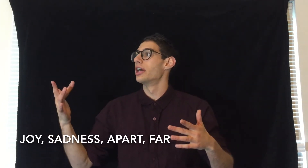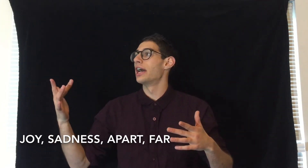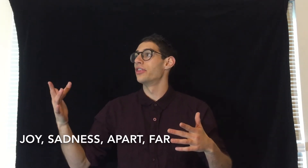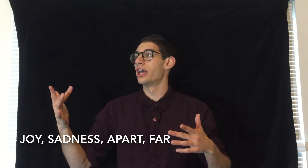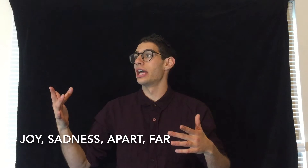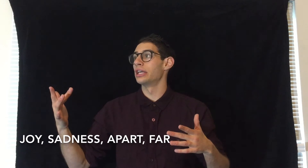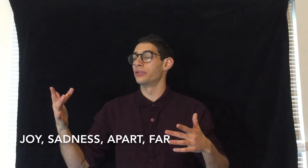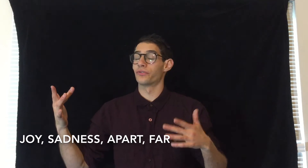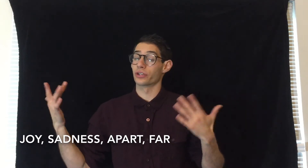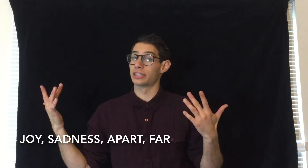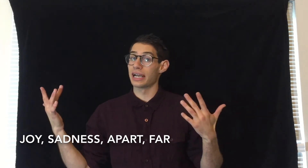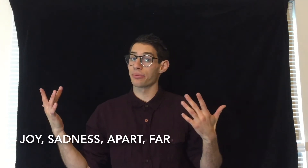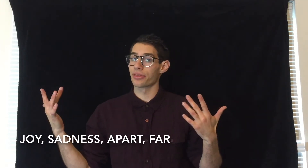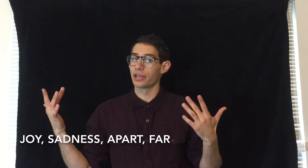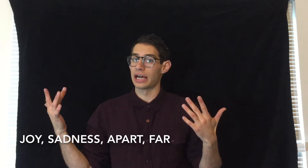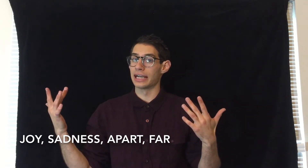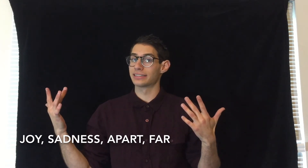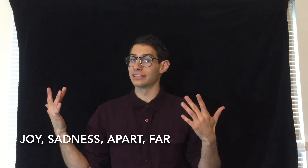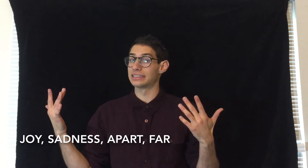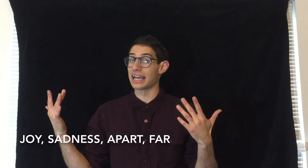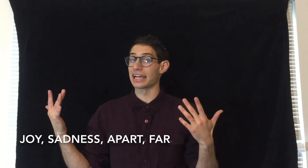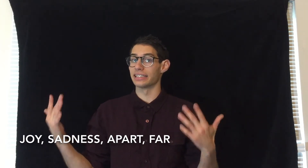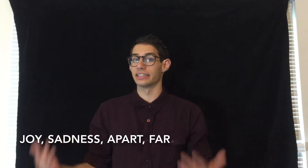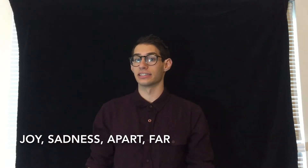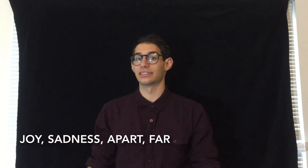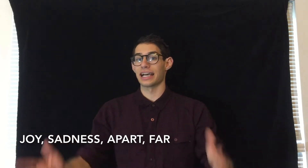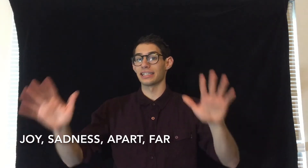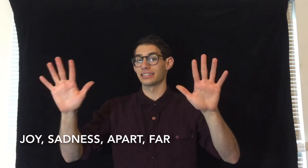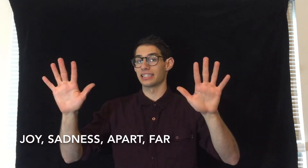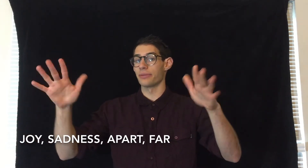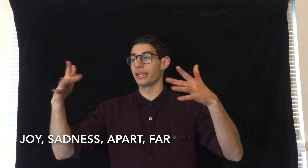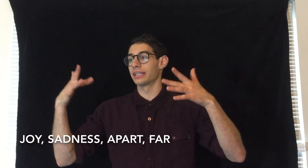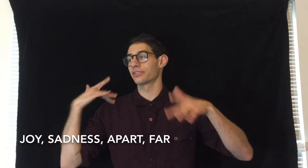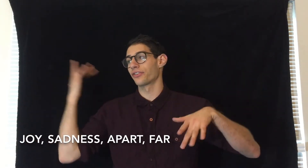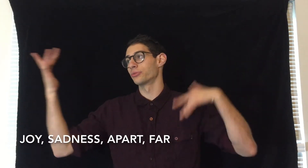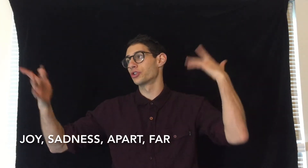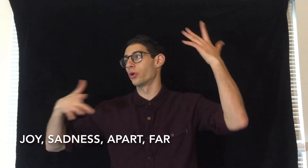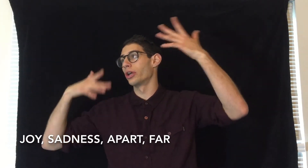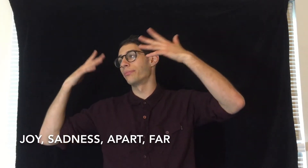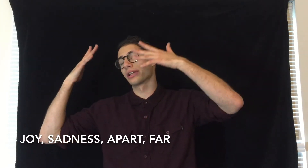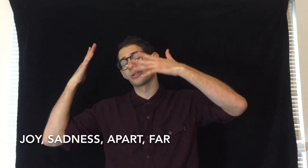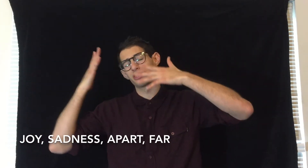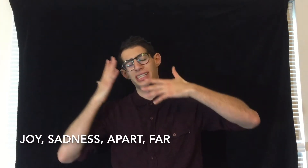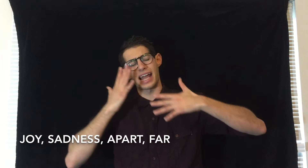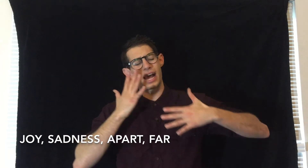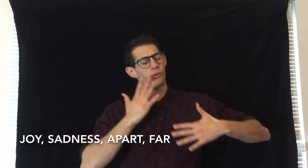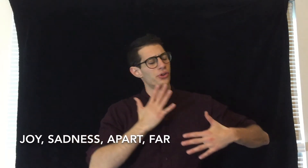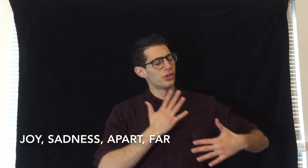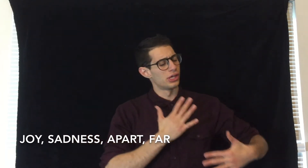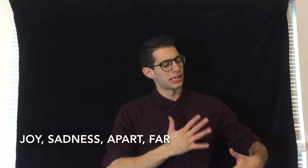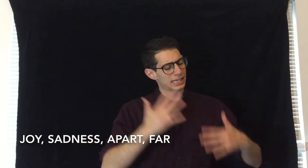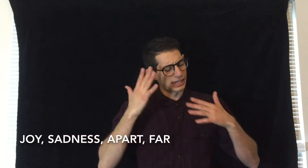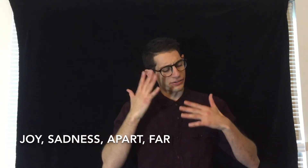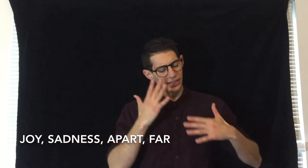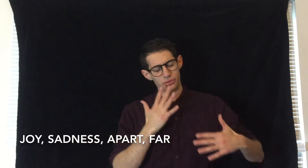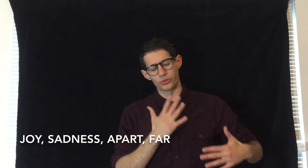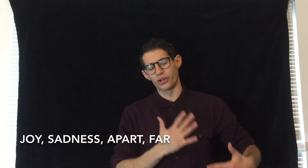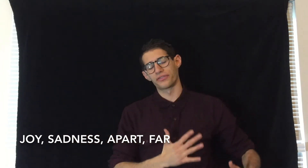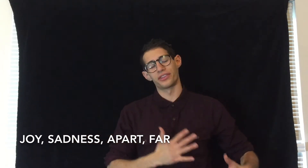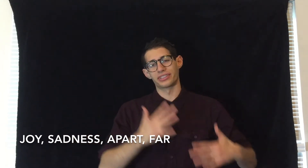And then for depth, I said sadness. And sadness, same hands from joy, but it goes down. Kind of, I'm going off to the